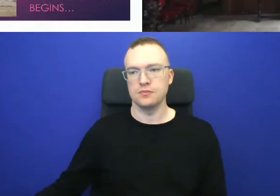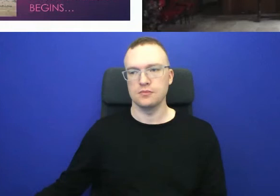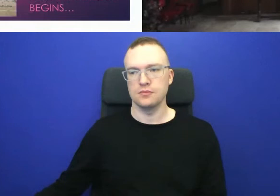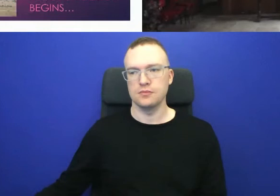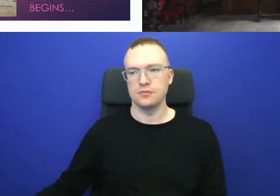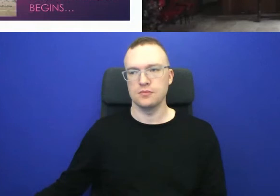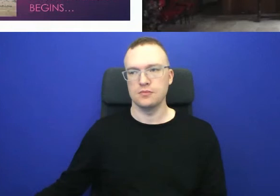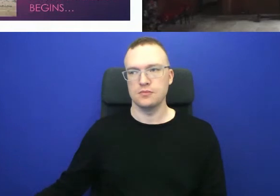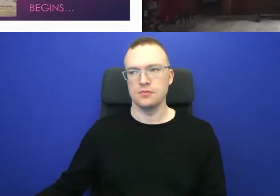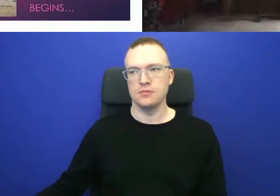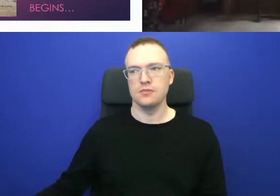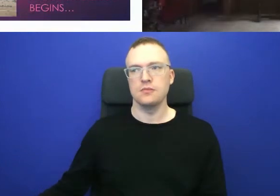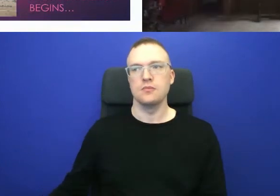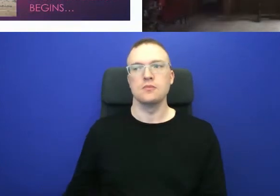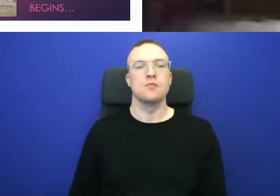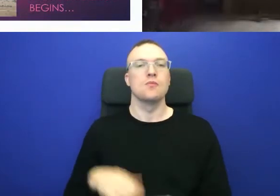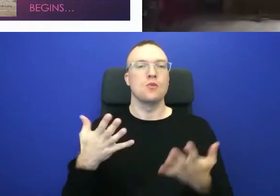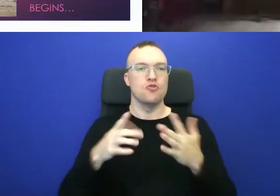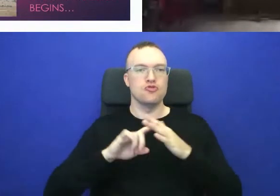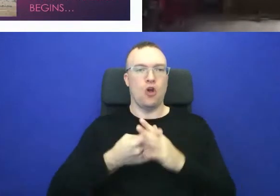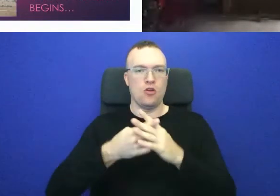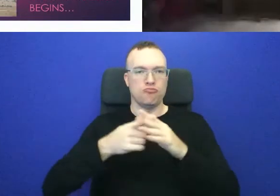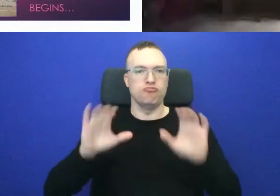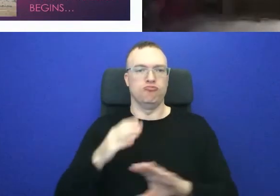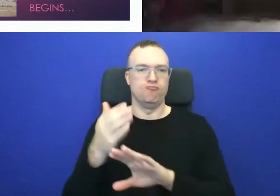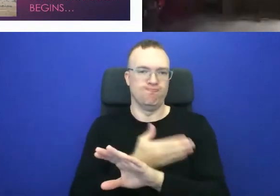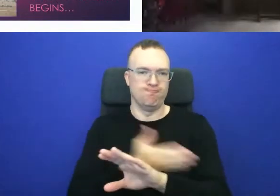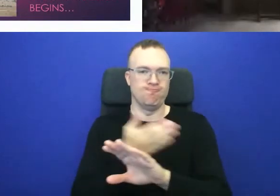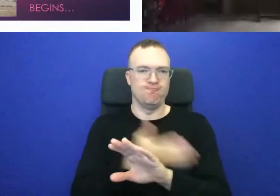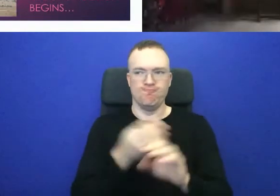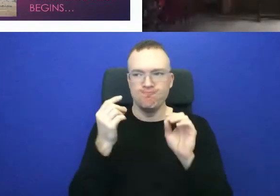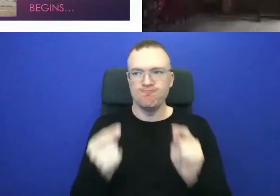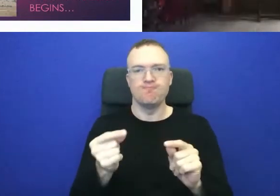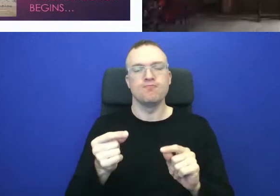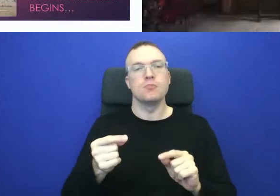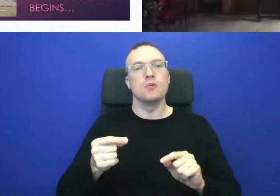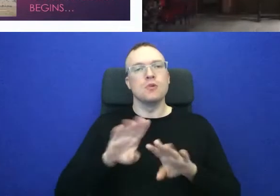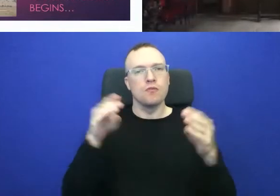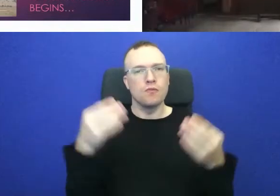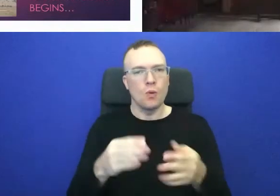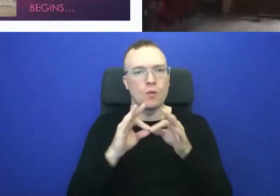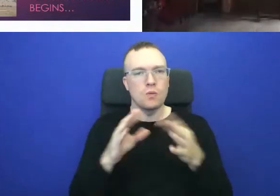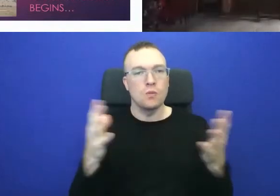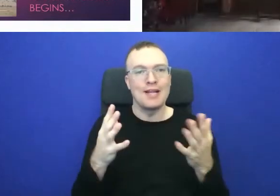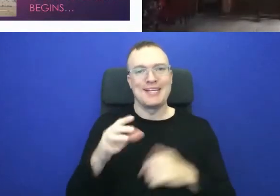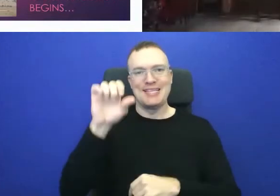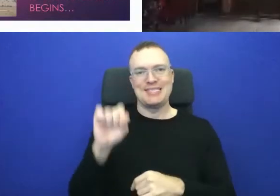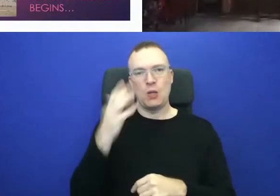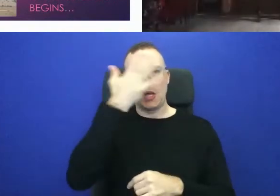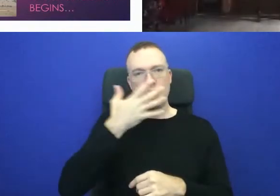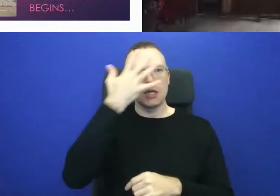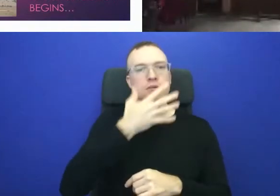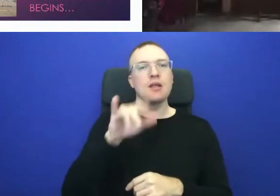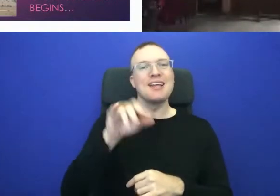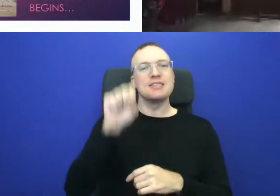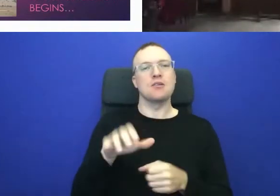When Lowther gets the castle, he begins restoration work immediately, concentrating on the south face. So that's the face of the